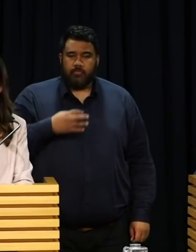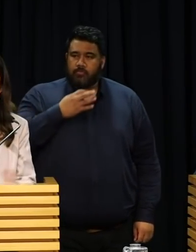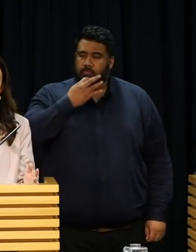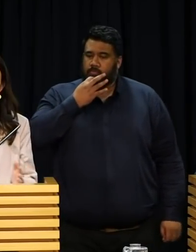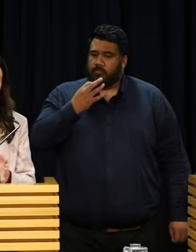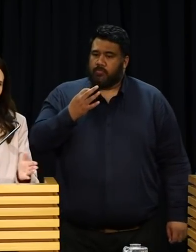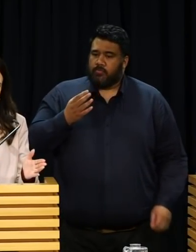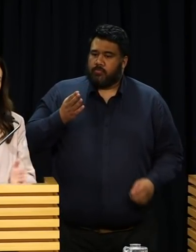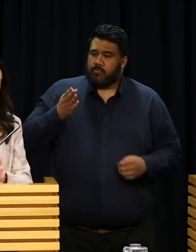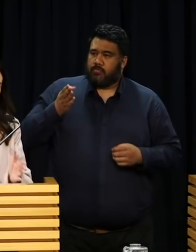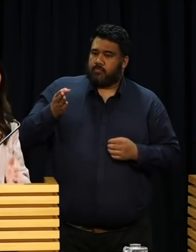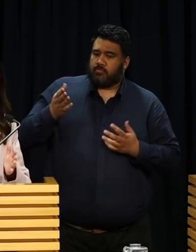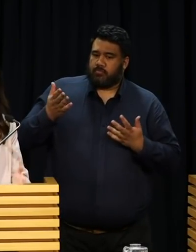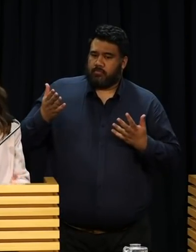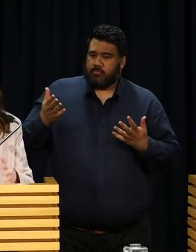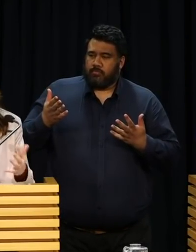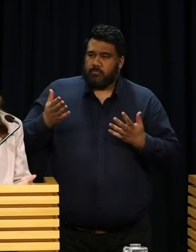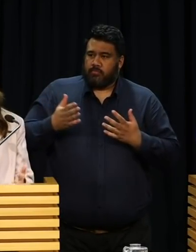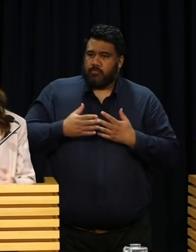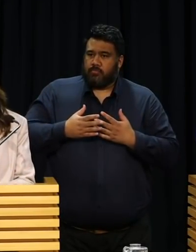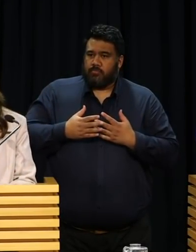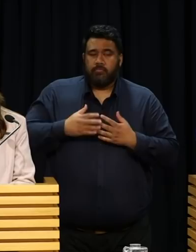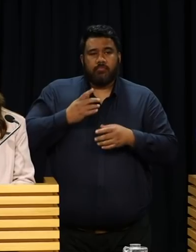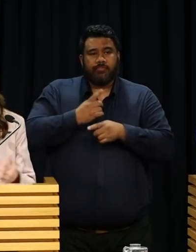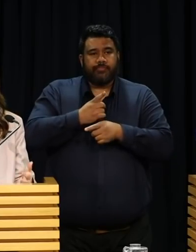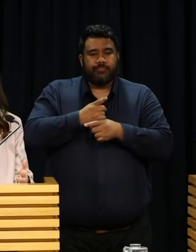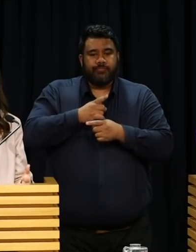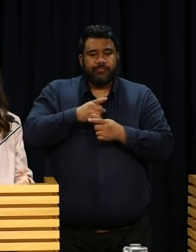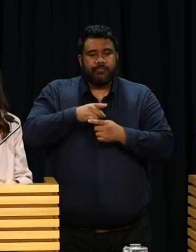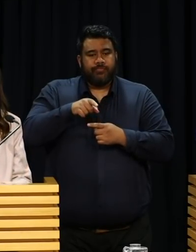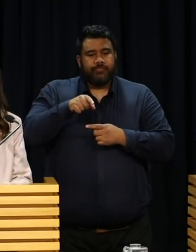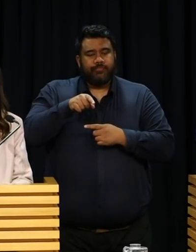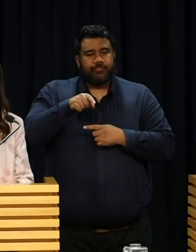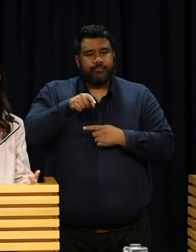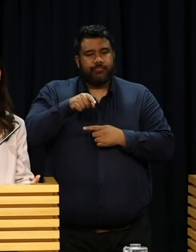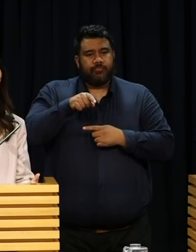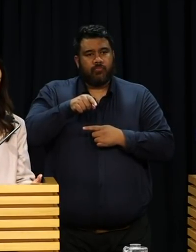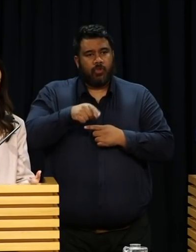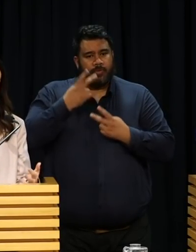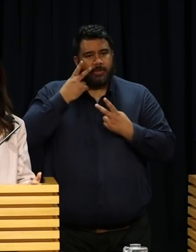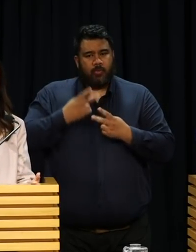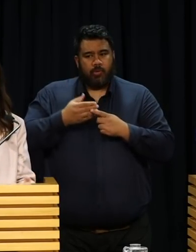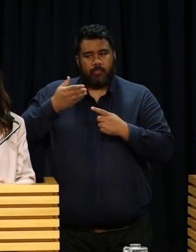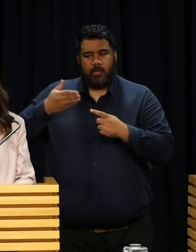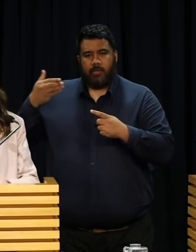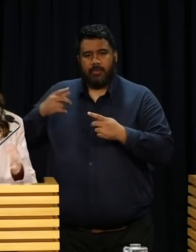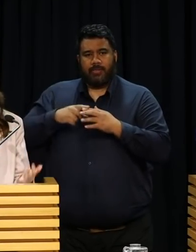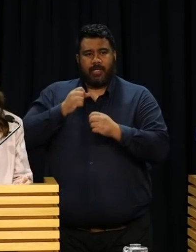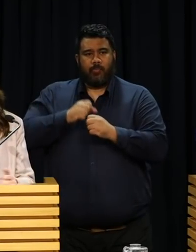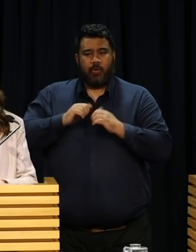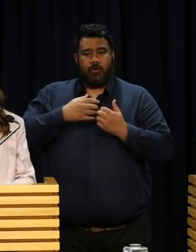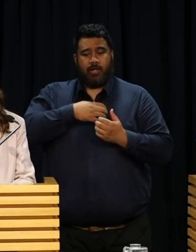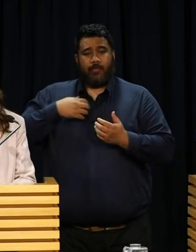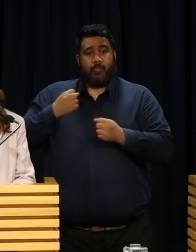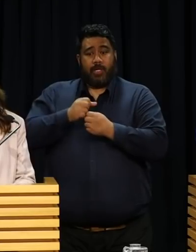caught up in that. Is that on the agenda? Oh, look, again, I would bring you back to the nature of some of the acknowledgements you've seen with past apologies. That's